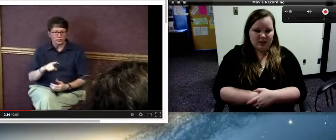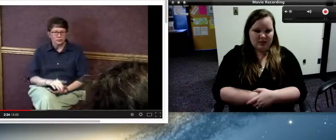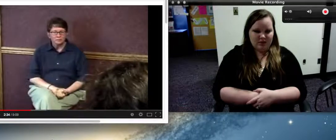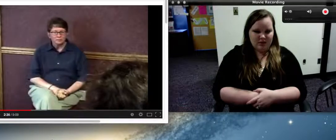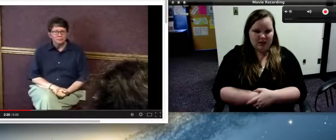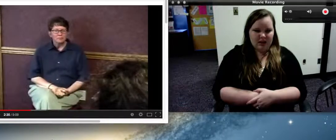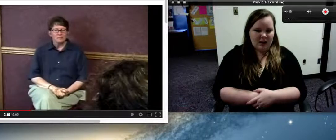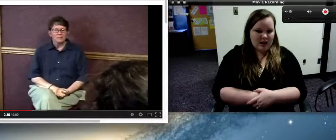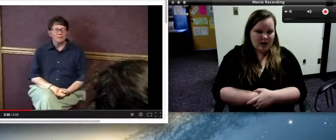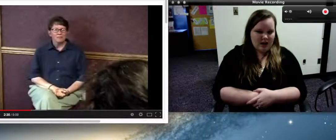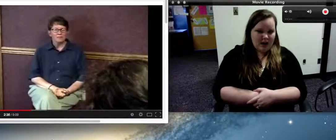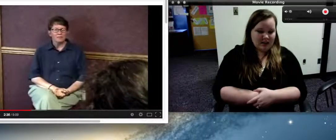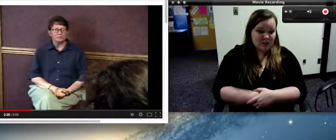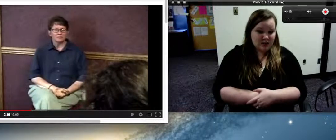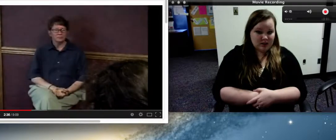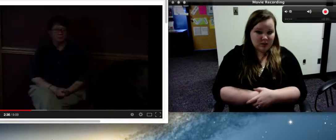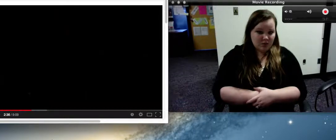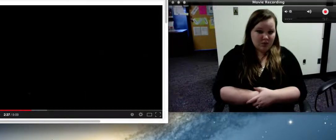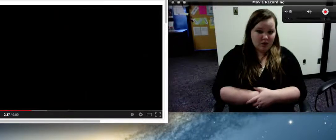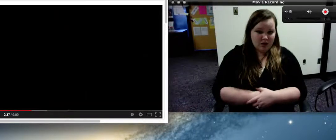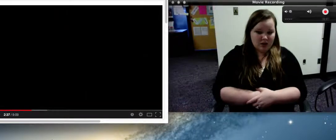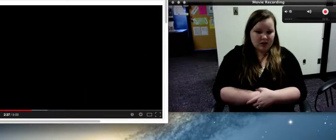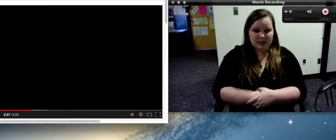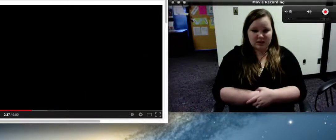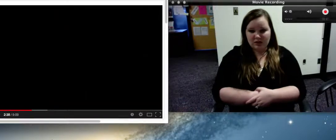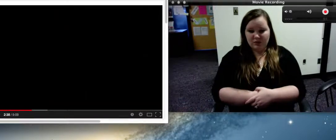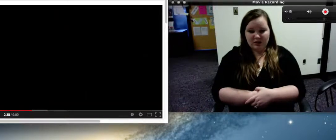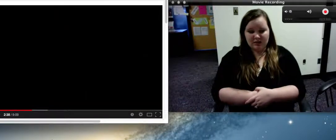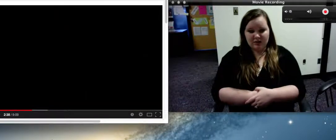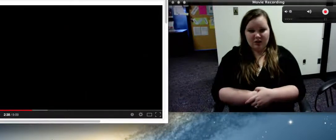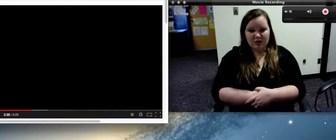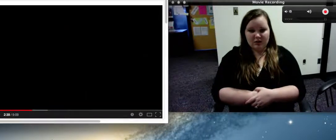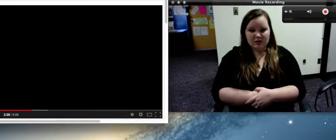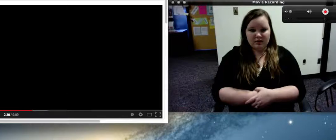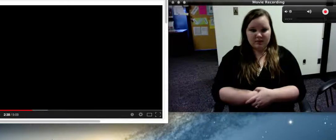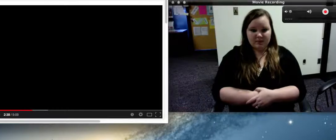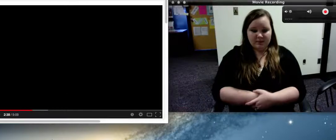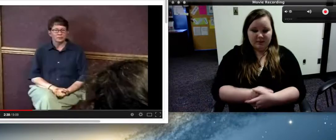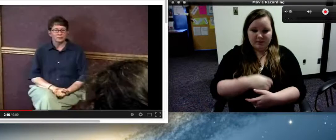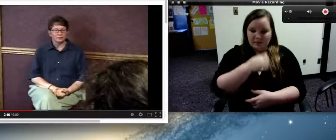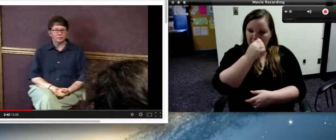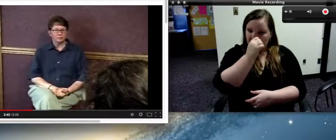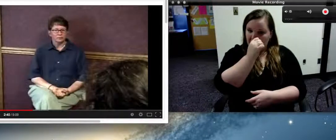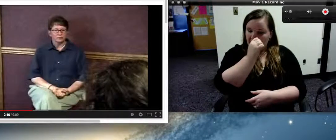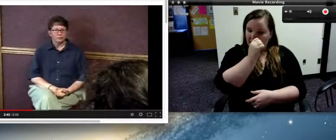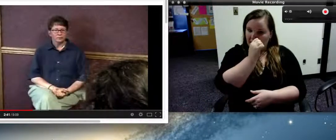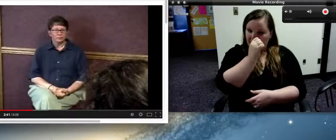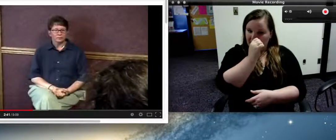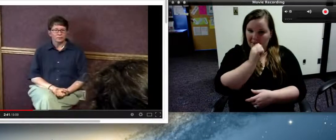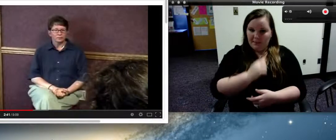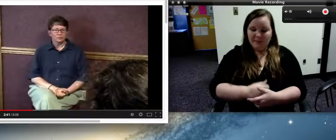Lincoln, has he been sick before or is this a recent occurrence?